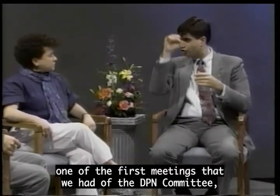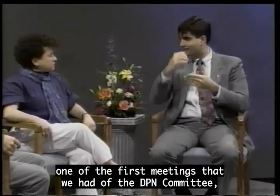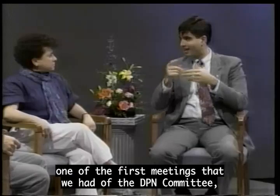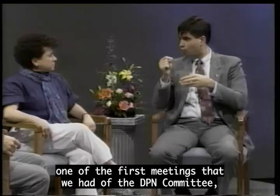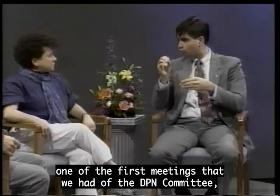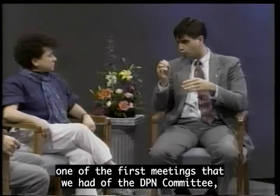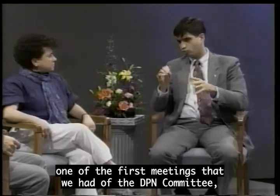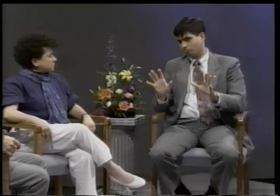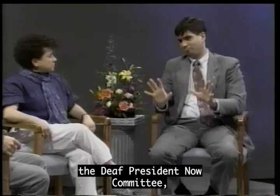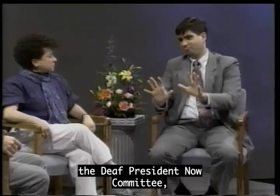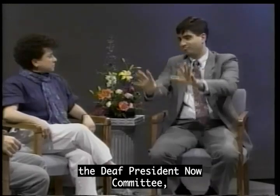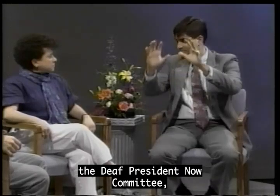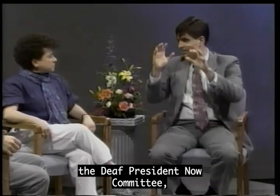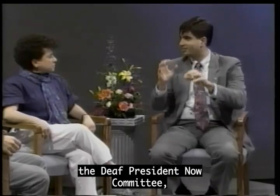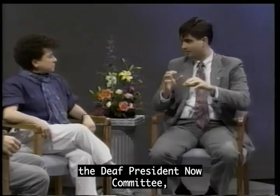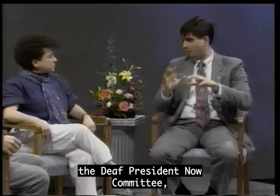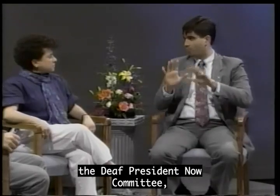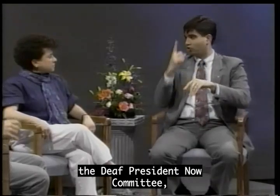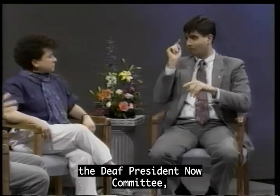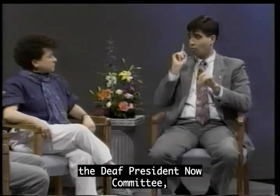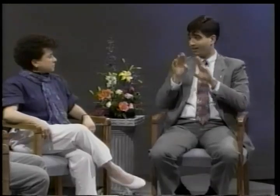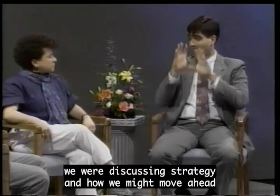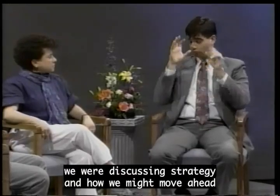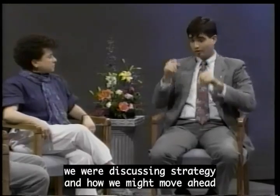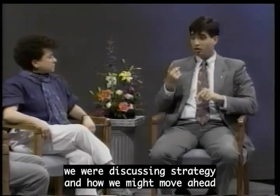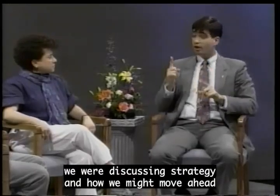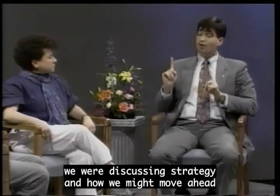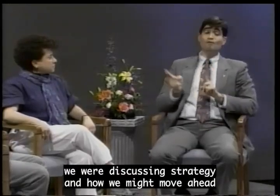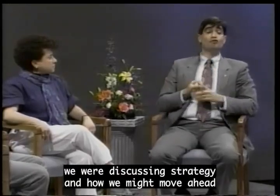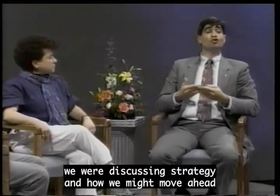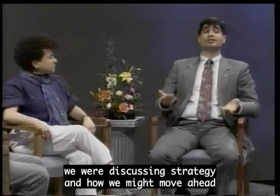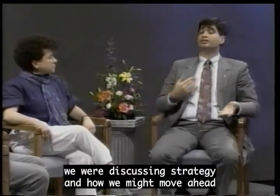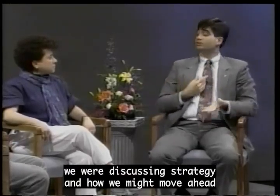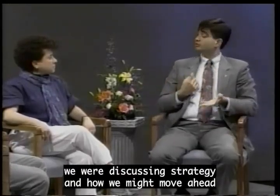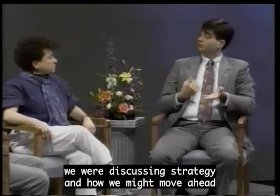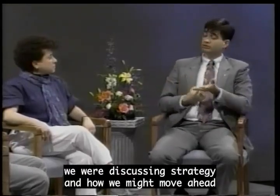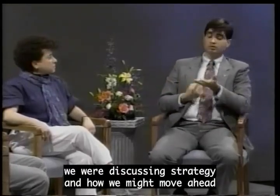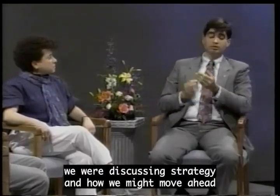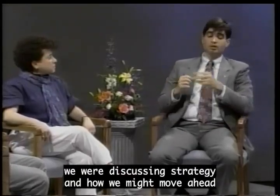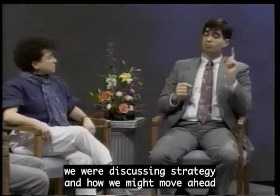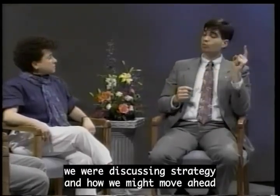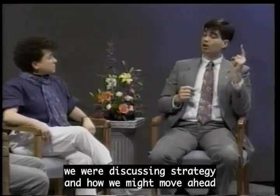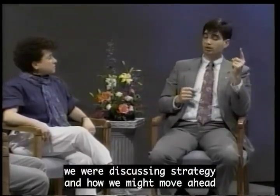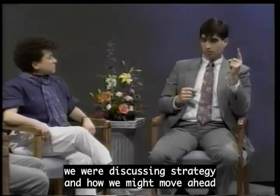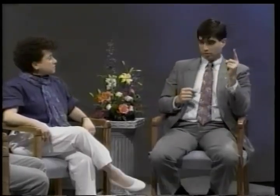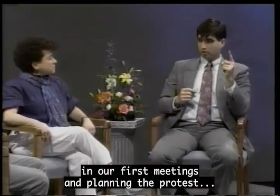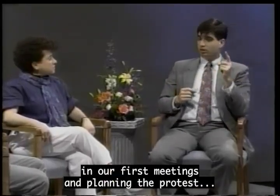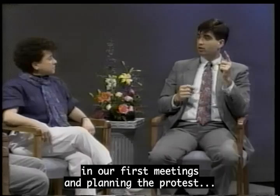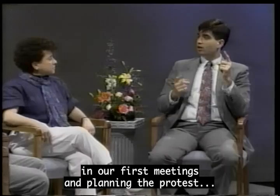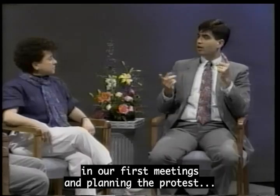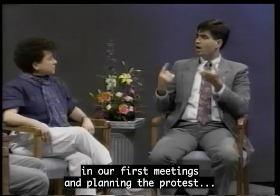committee, we were discussing strategy and how we might move ahead in our first meetings and planning the protest.